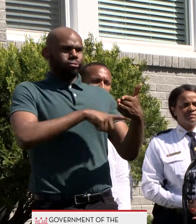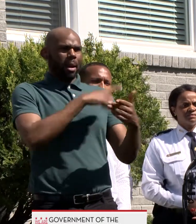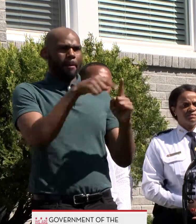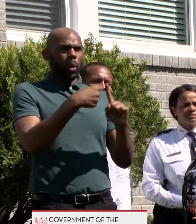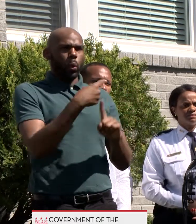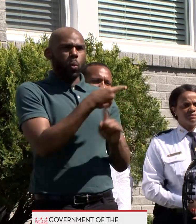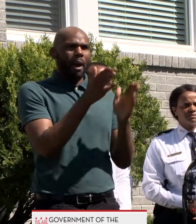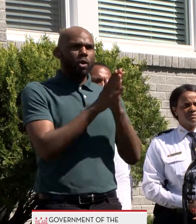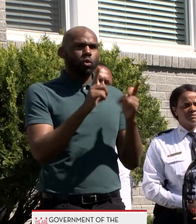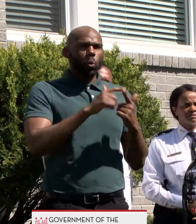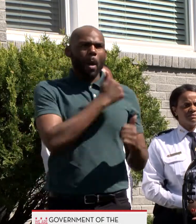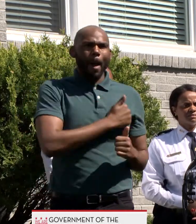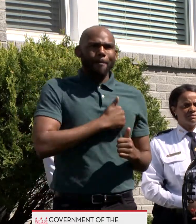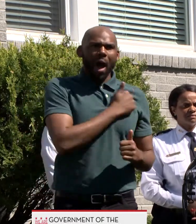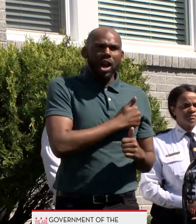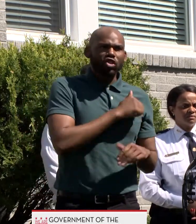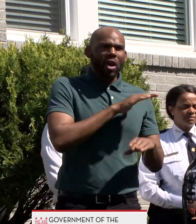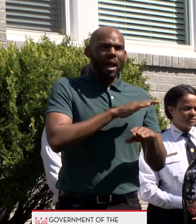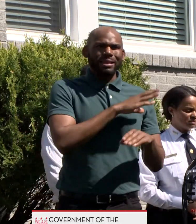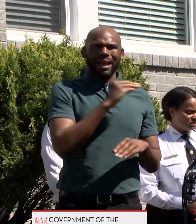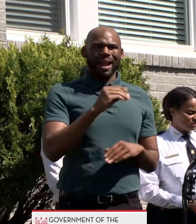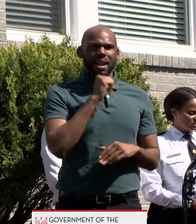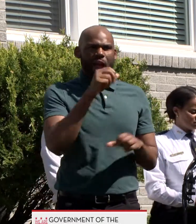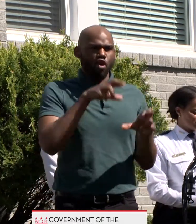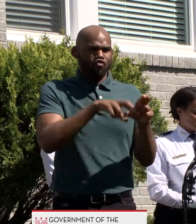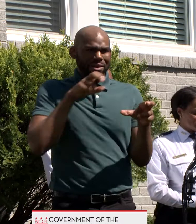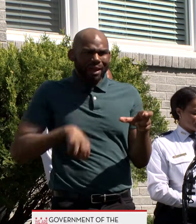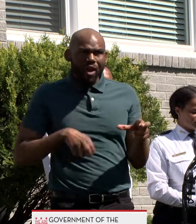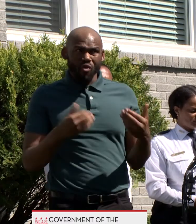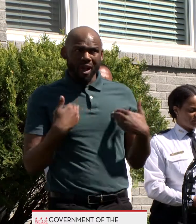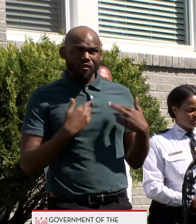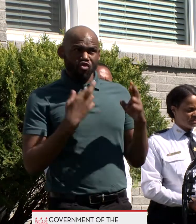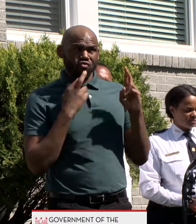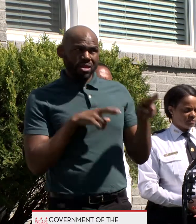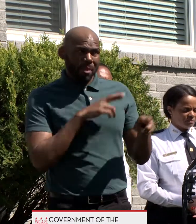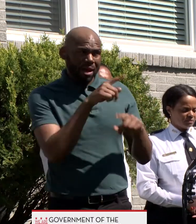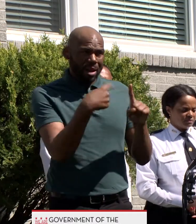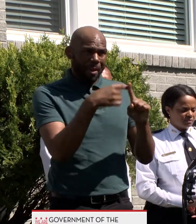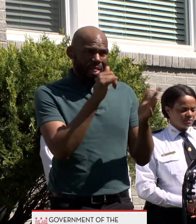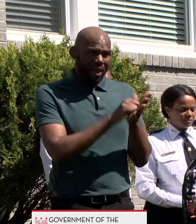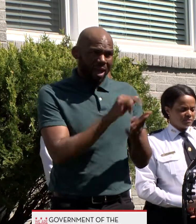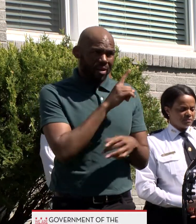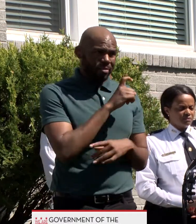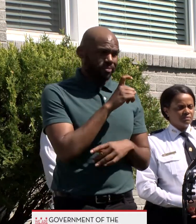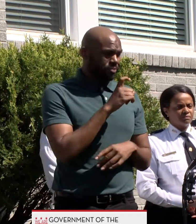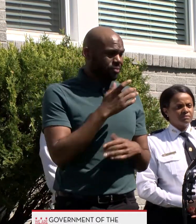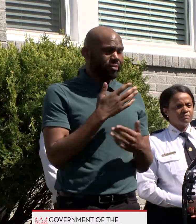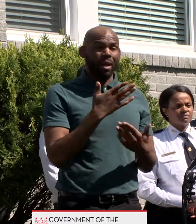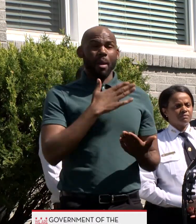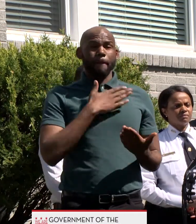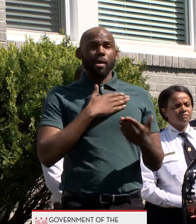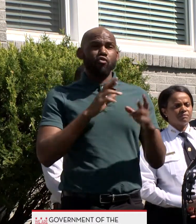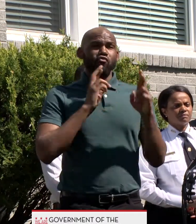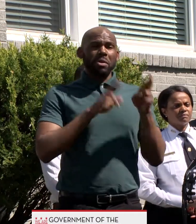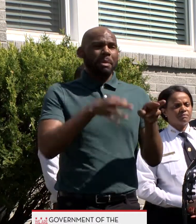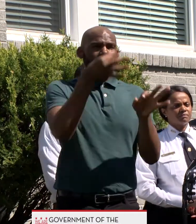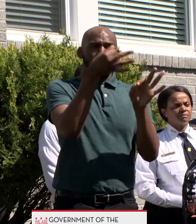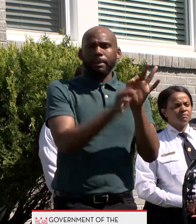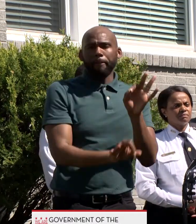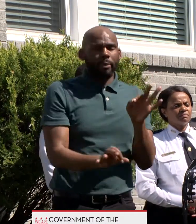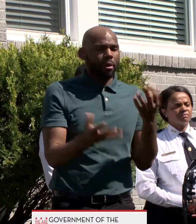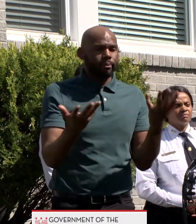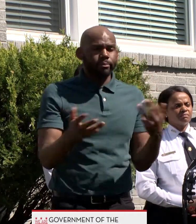on Friday and not to resign. Do you have anything in response to that and anything on the news today? My response is simply